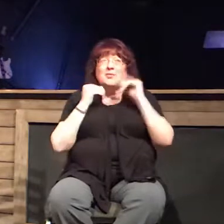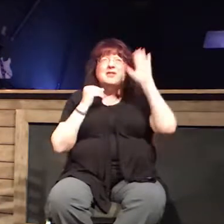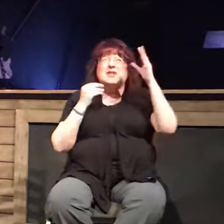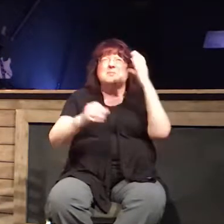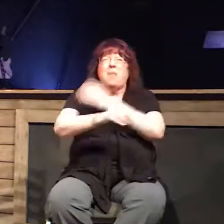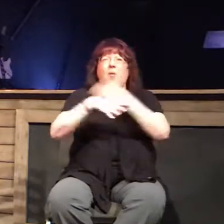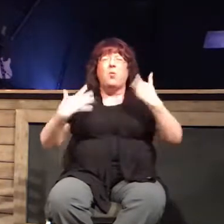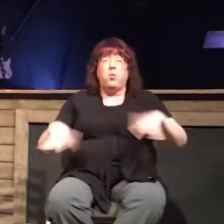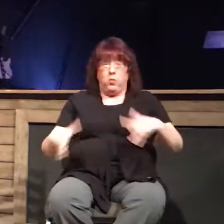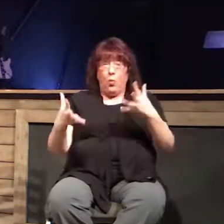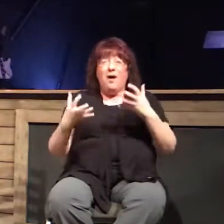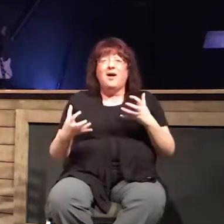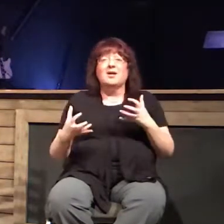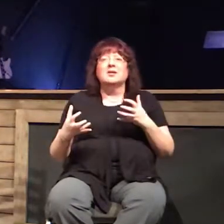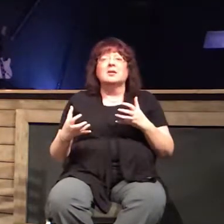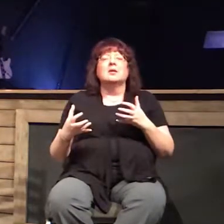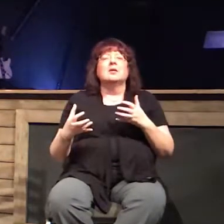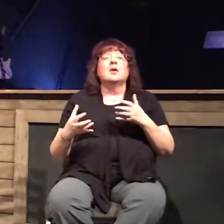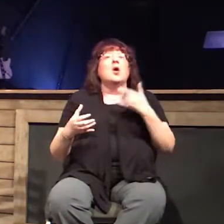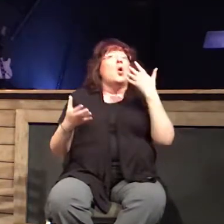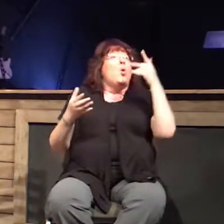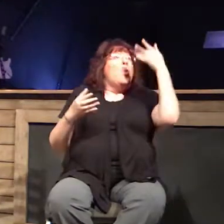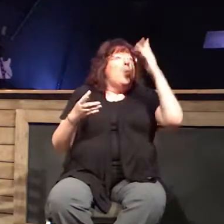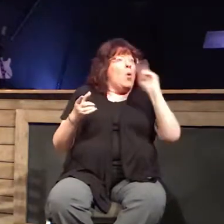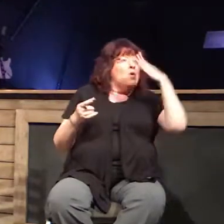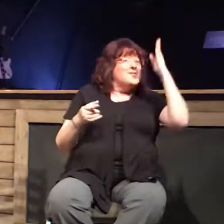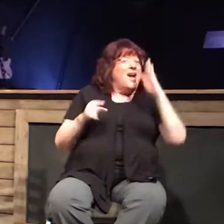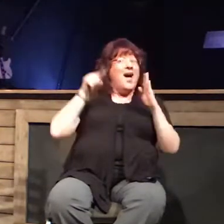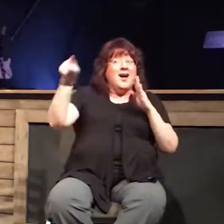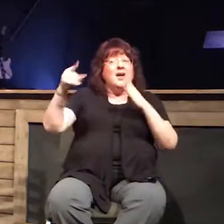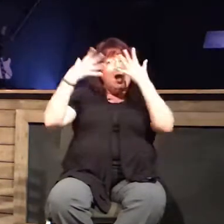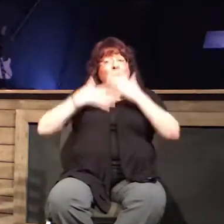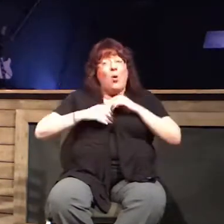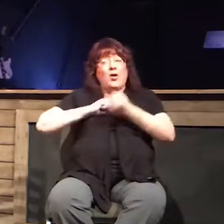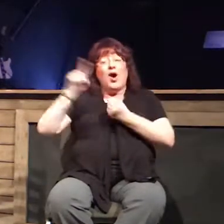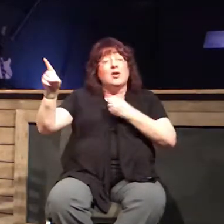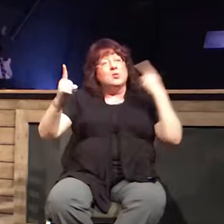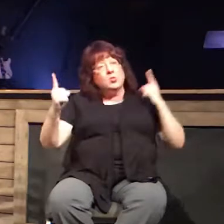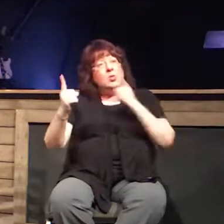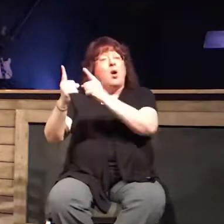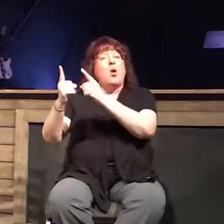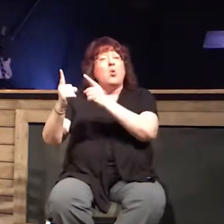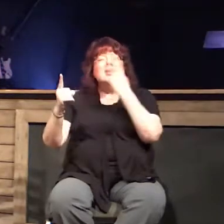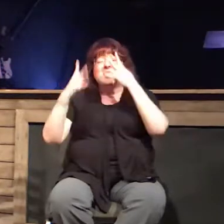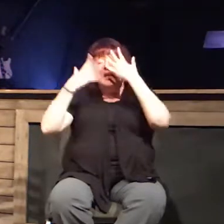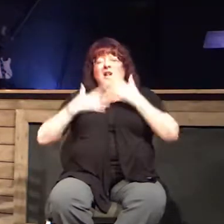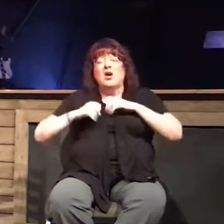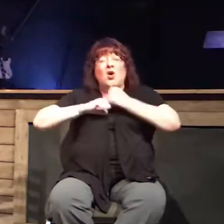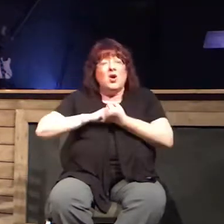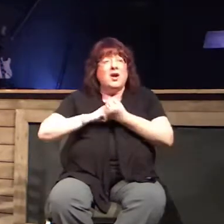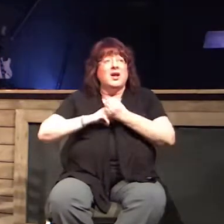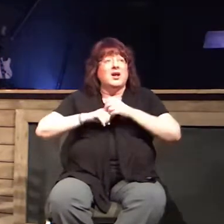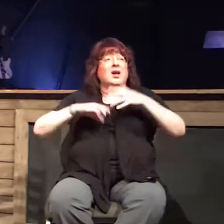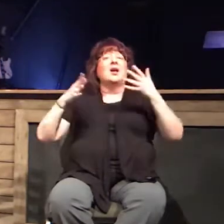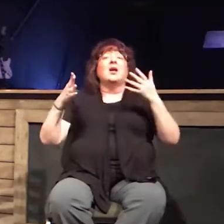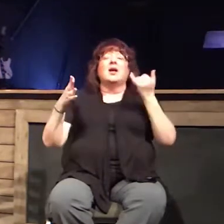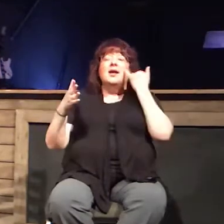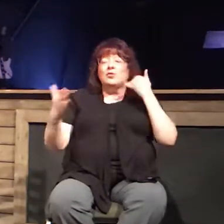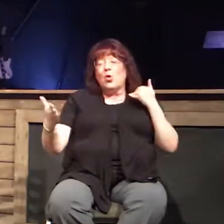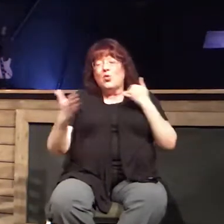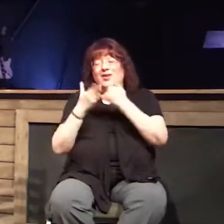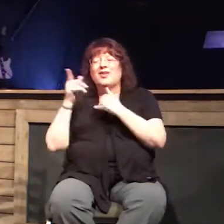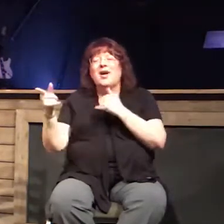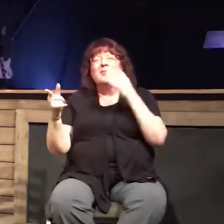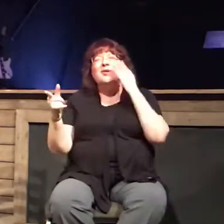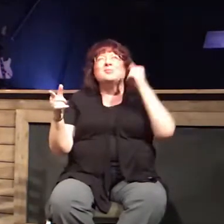experience his power? Then go where he is at, and he is near the brokenhearted. So when you see somebody who's hurting, and you see somebody who is broken, if you get near